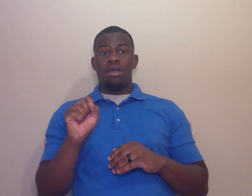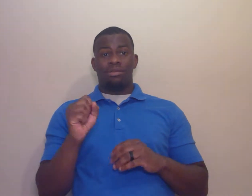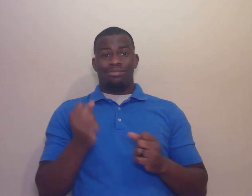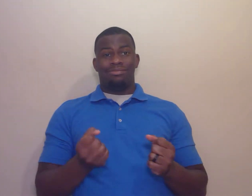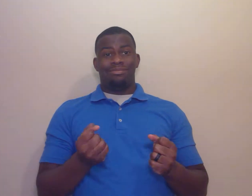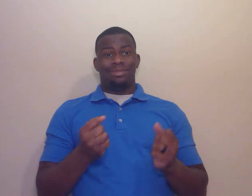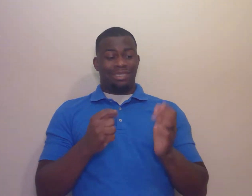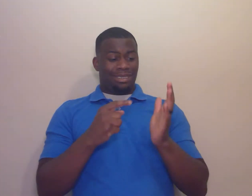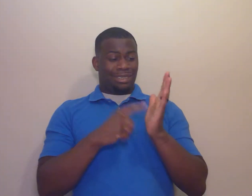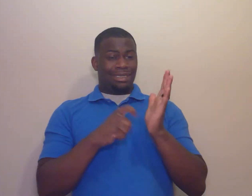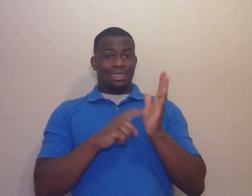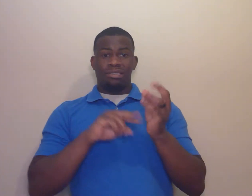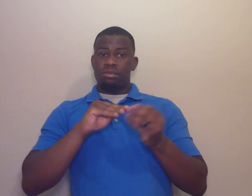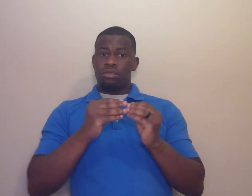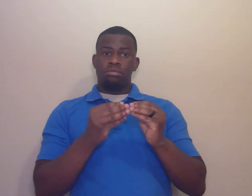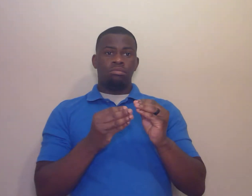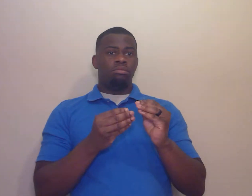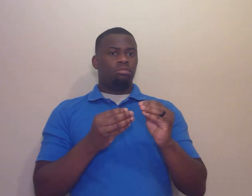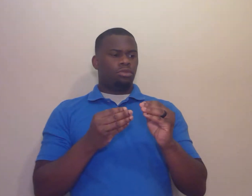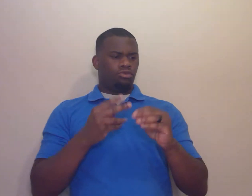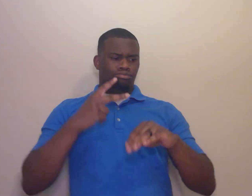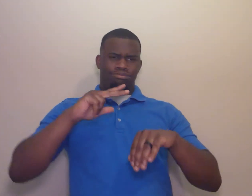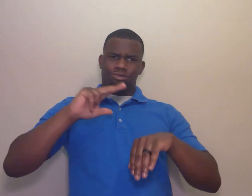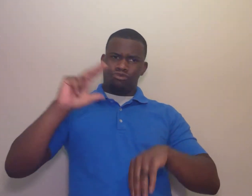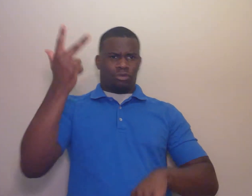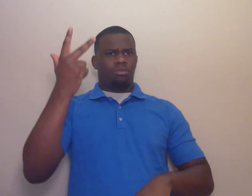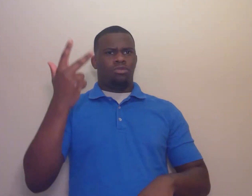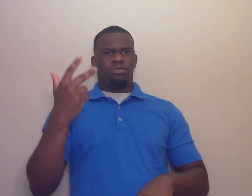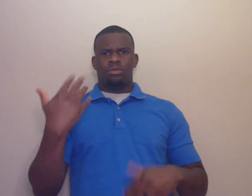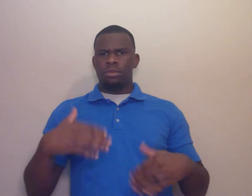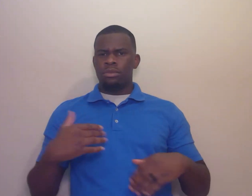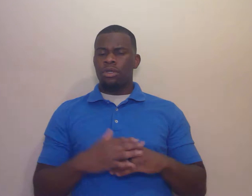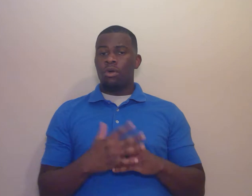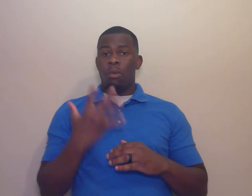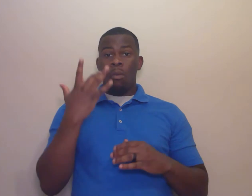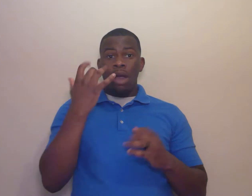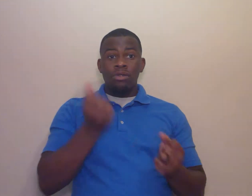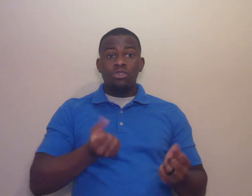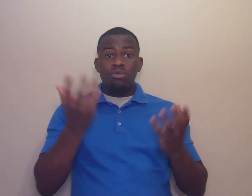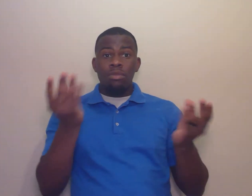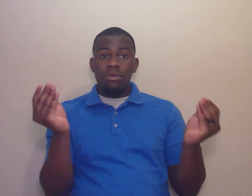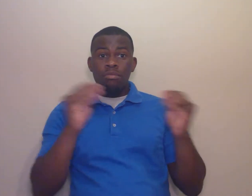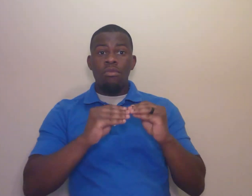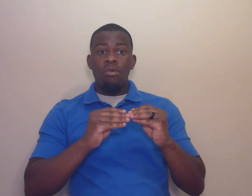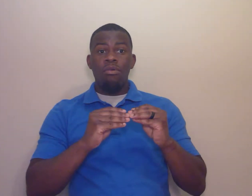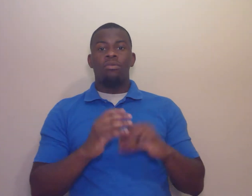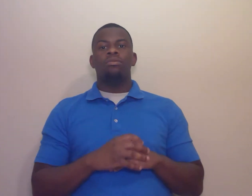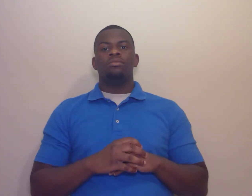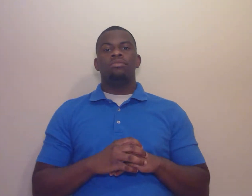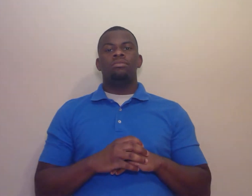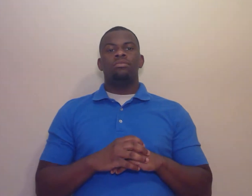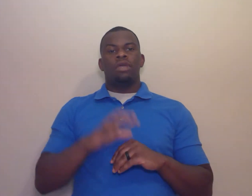are there so many more ticks in the country? Researchers point to climate change as one of the main